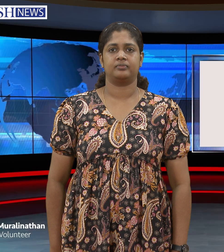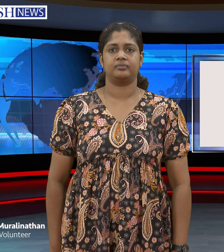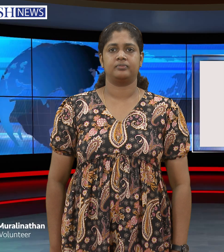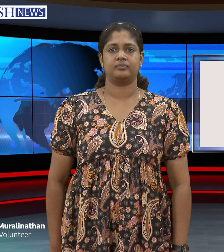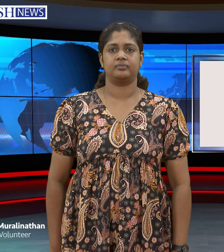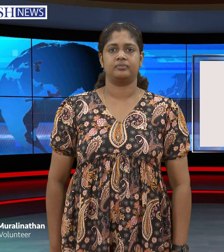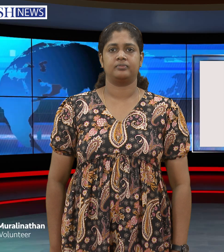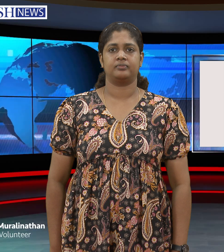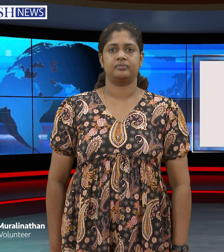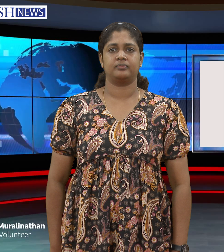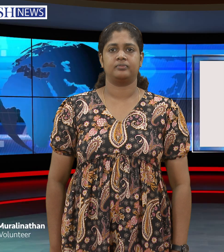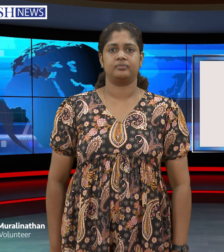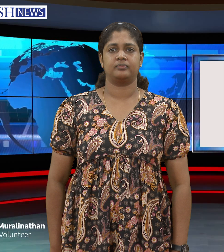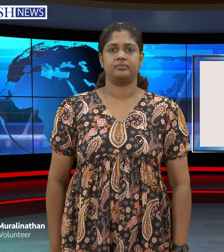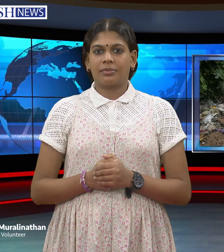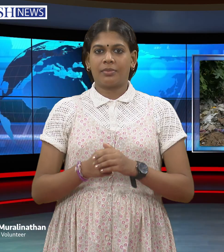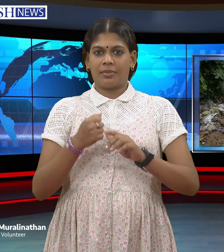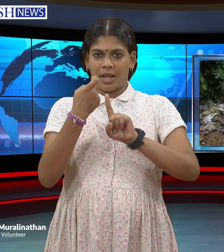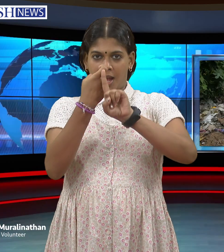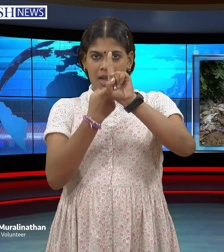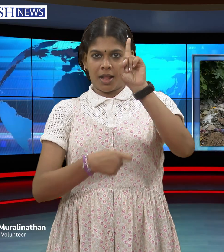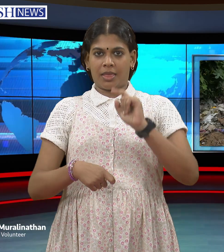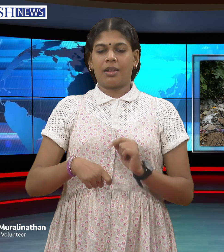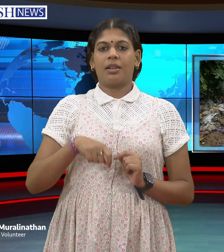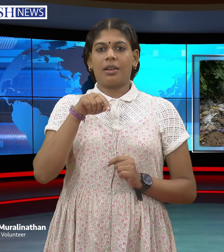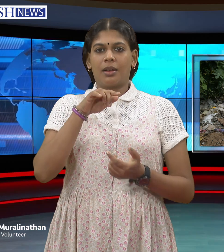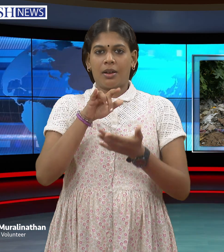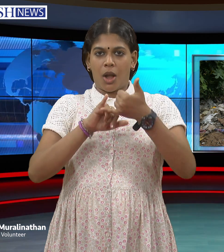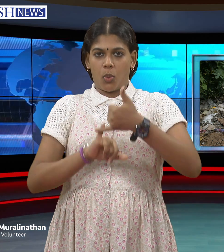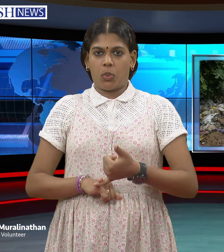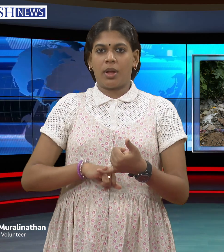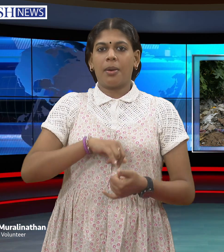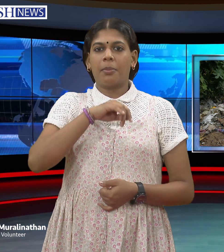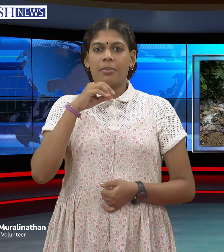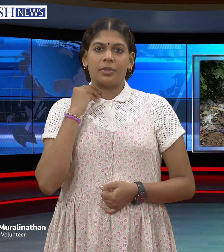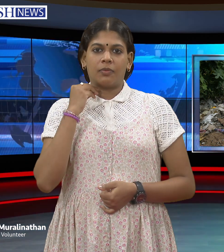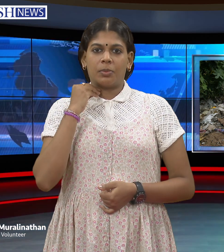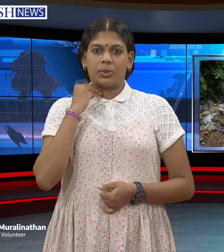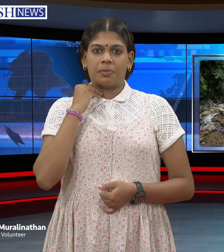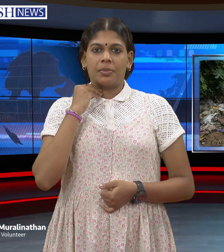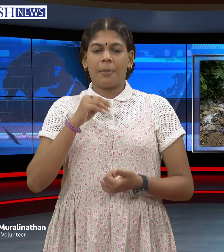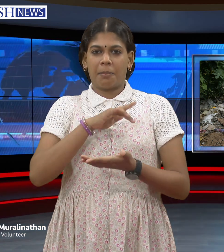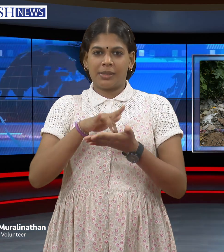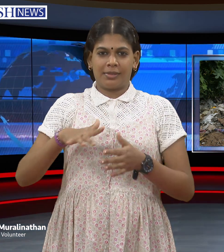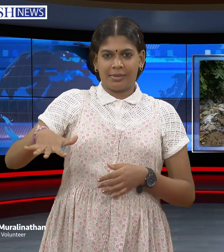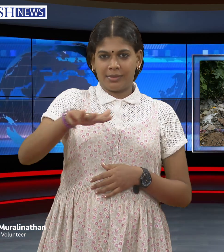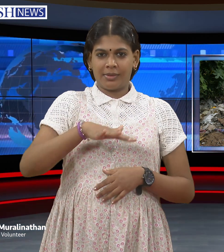all life forms, said the court. After instances of dumping poultry waste from the city in nearby panchayats,